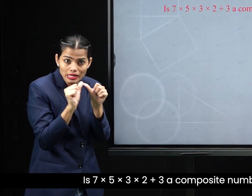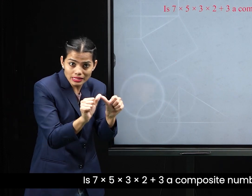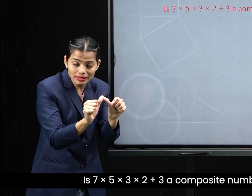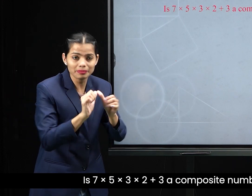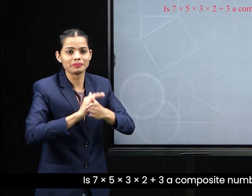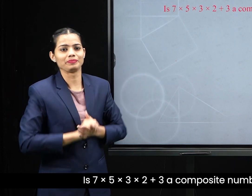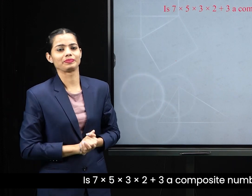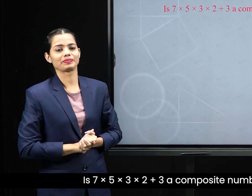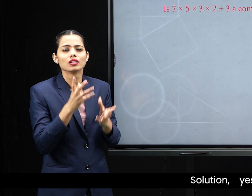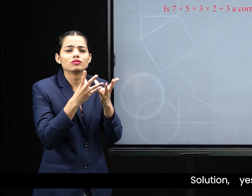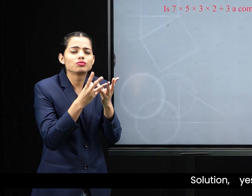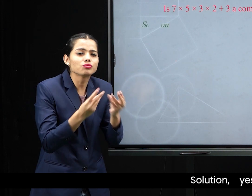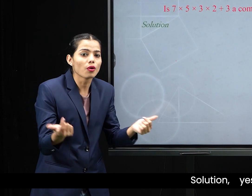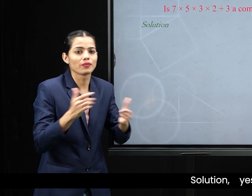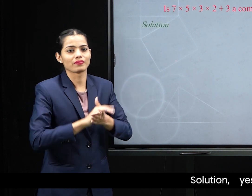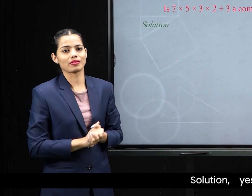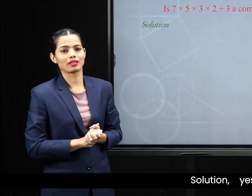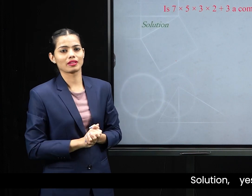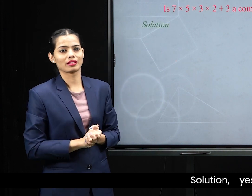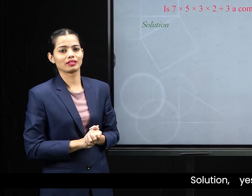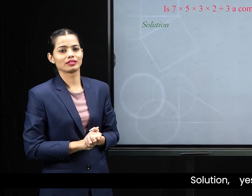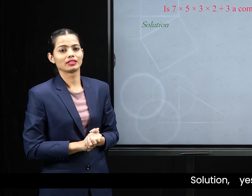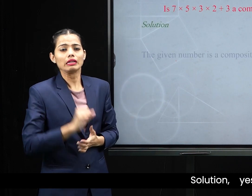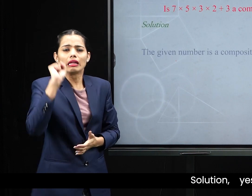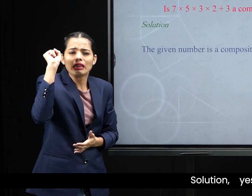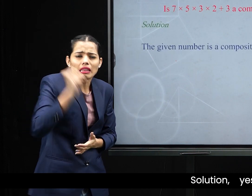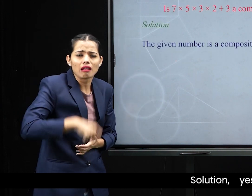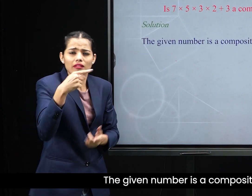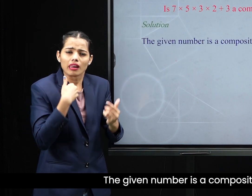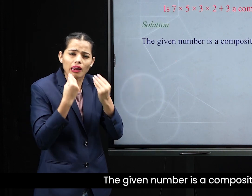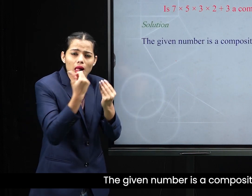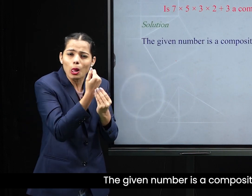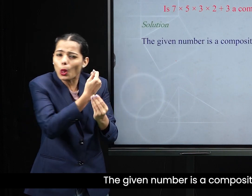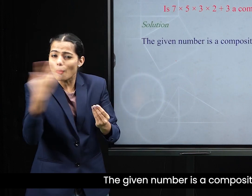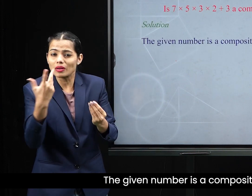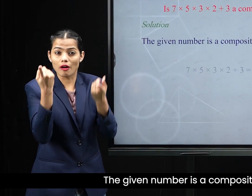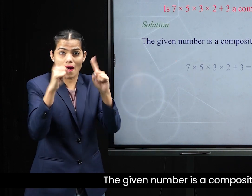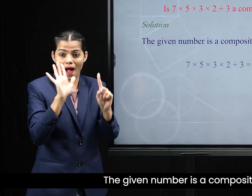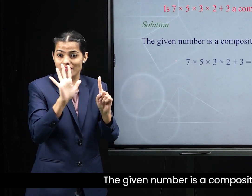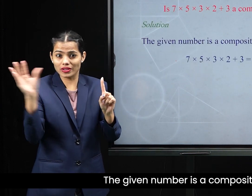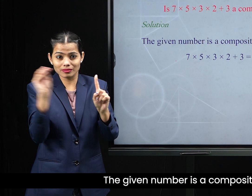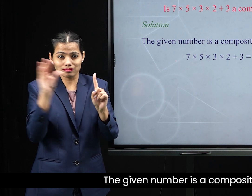Justify your answer. Solution: yes. The given number is a composite